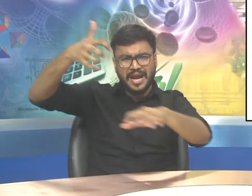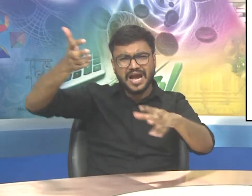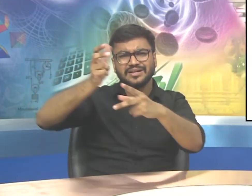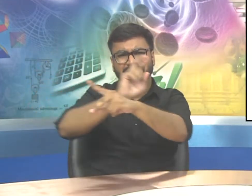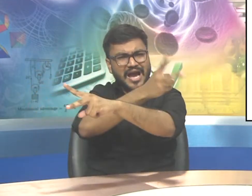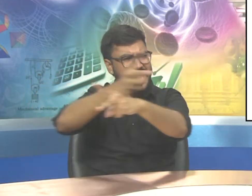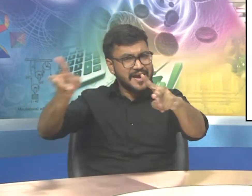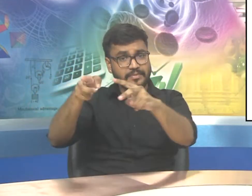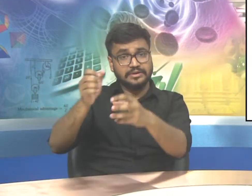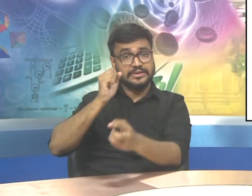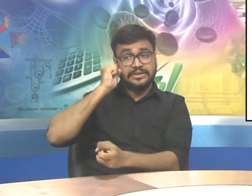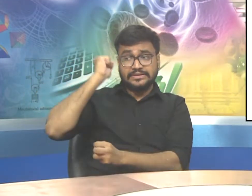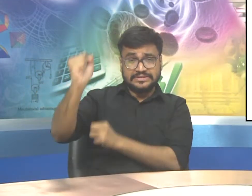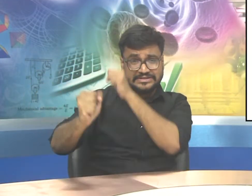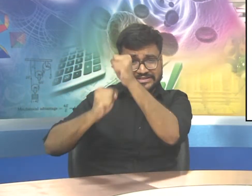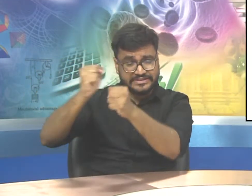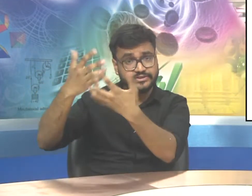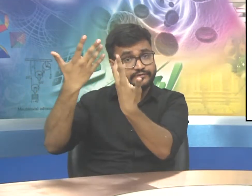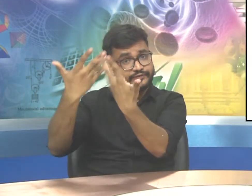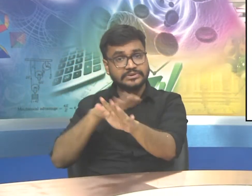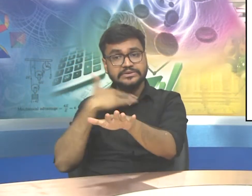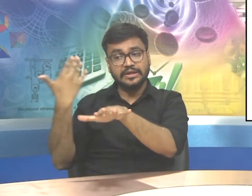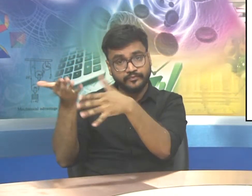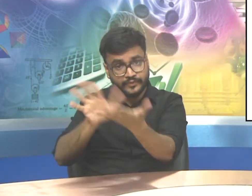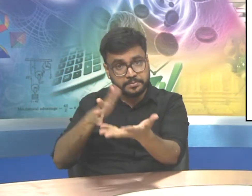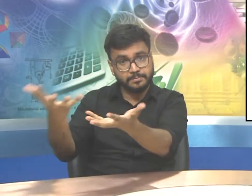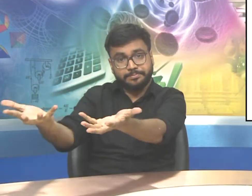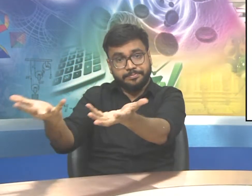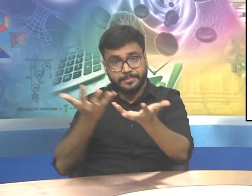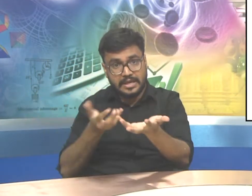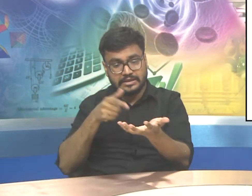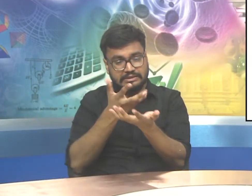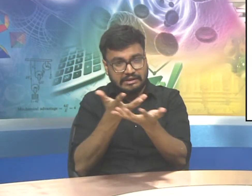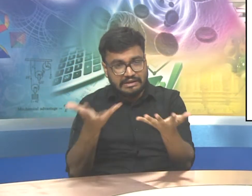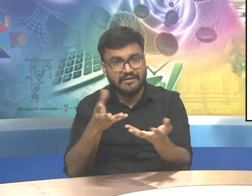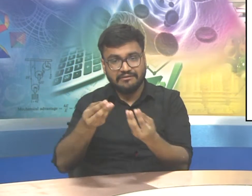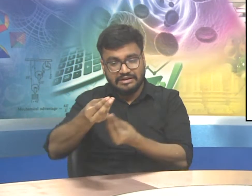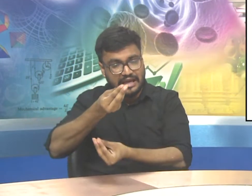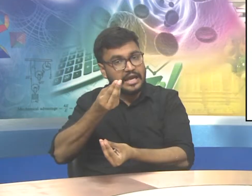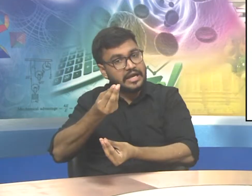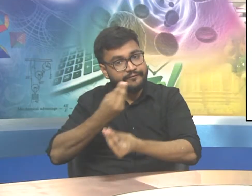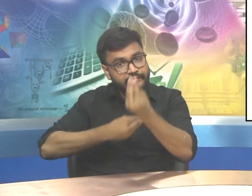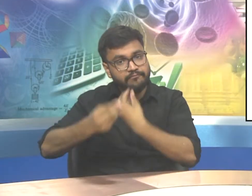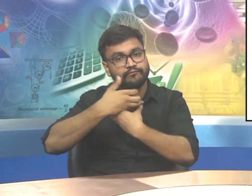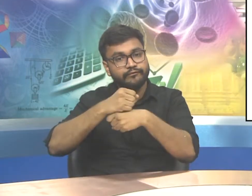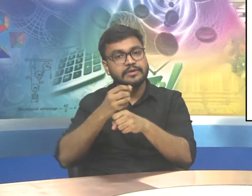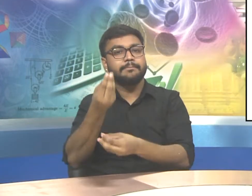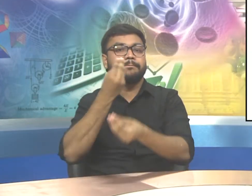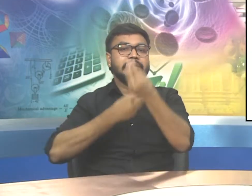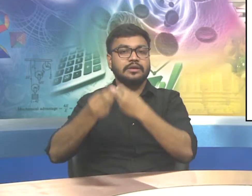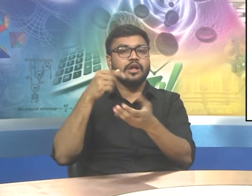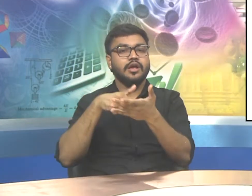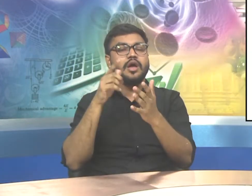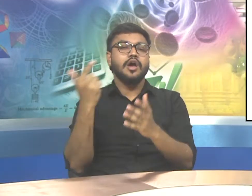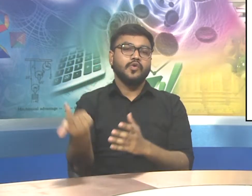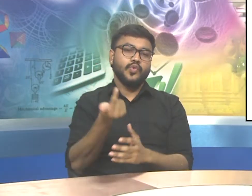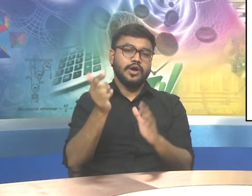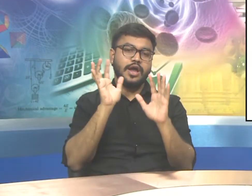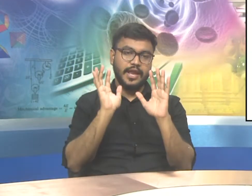They used these tools to protect themselves from wild animals and